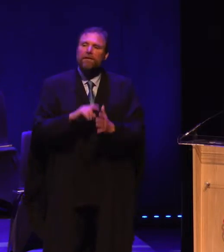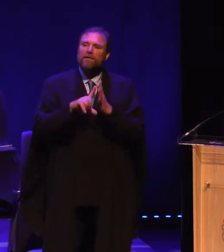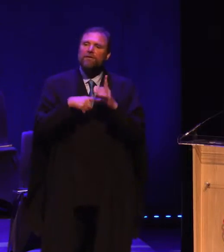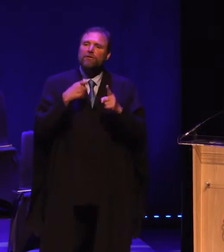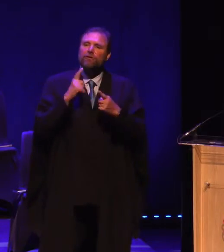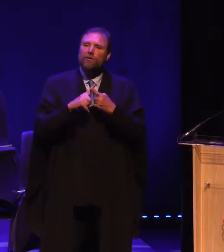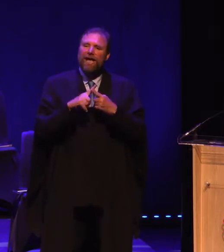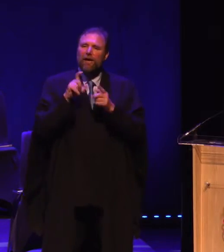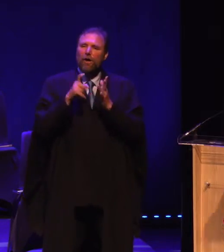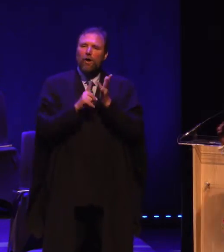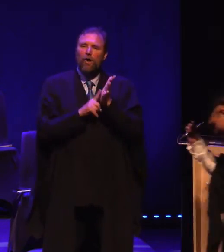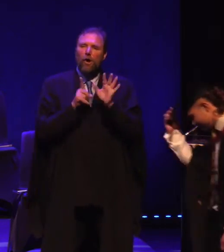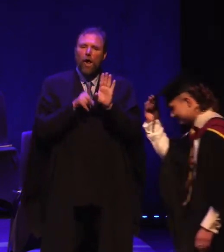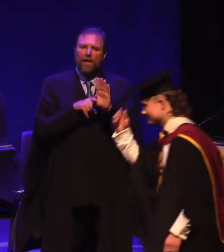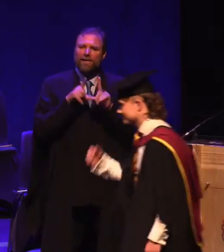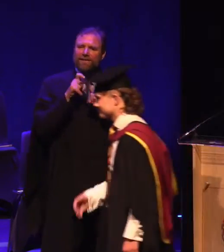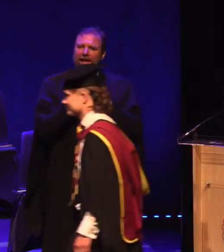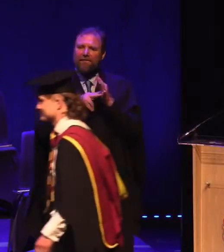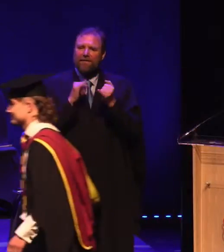Jake Colley Davis.